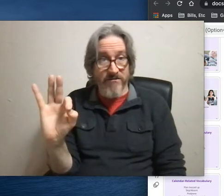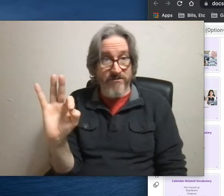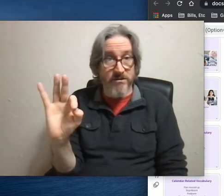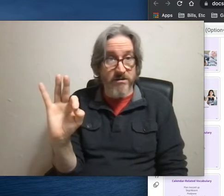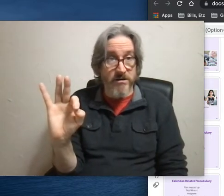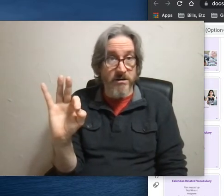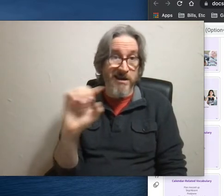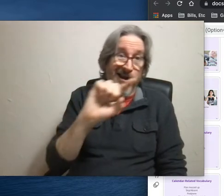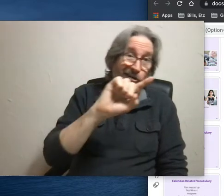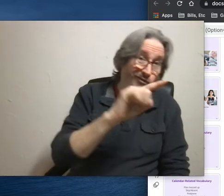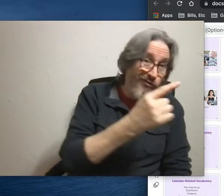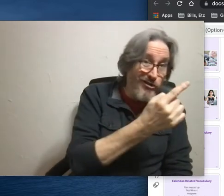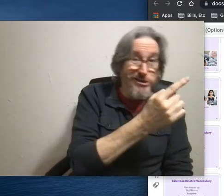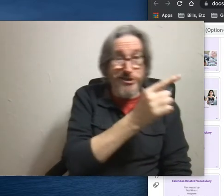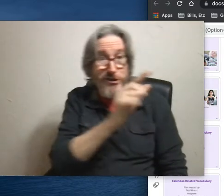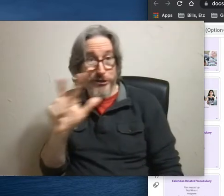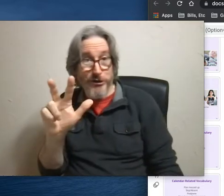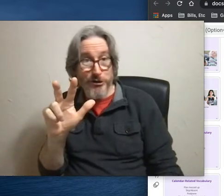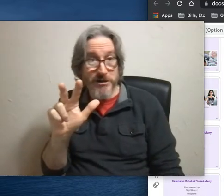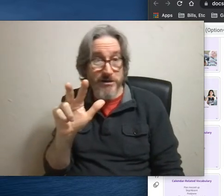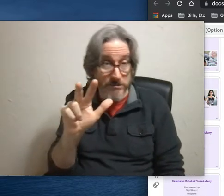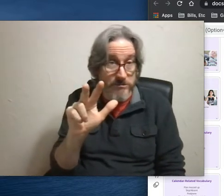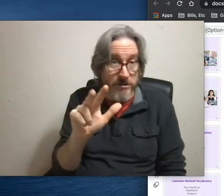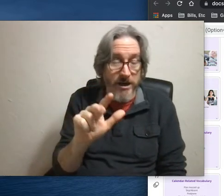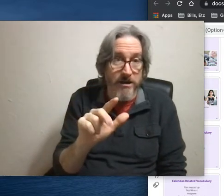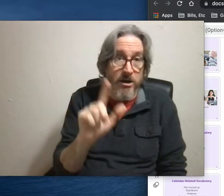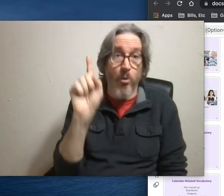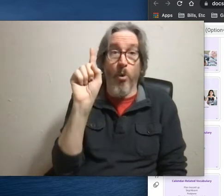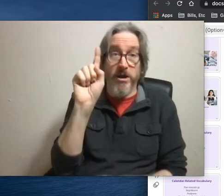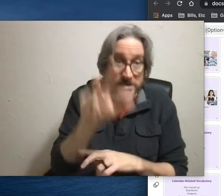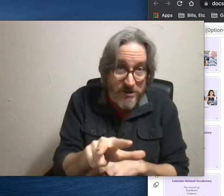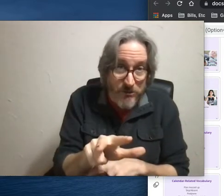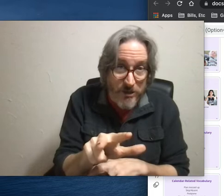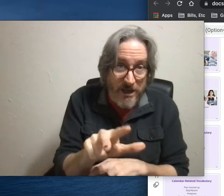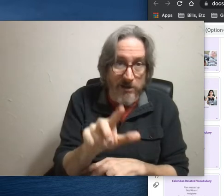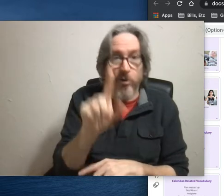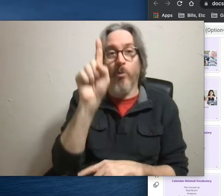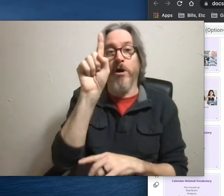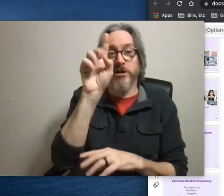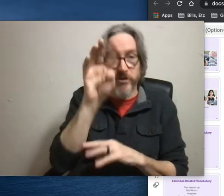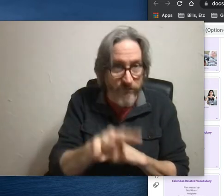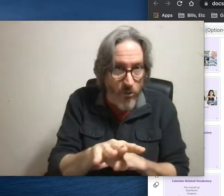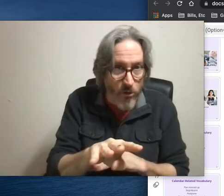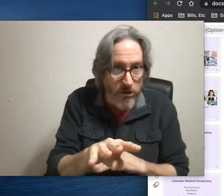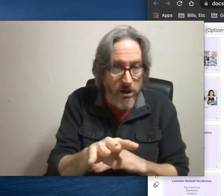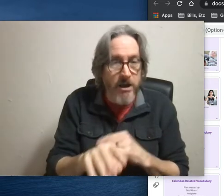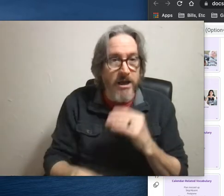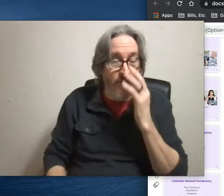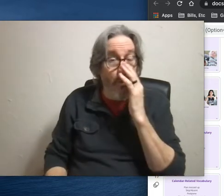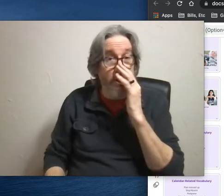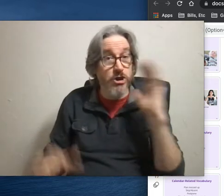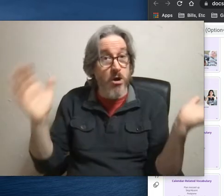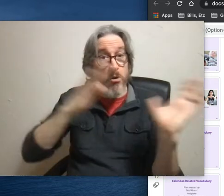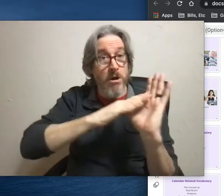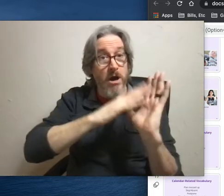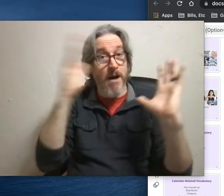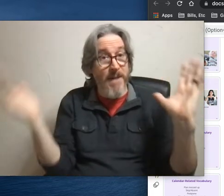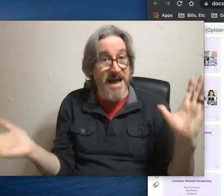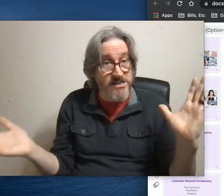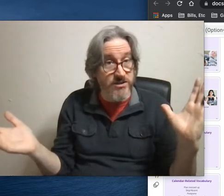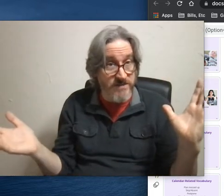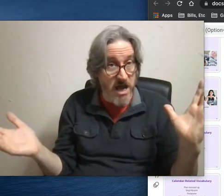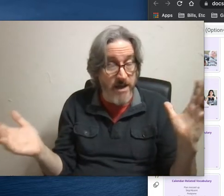F, first to third, right? One to three or one to four, if you want to show